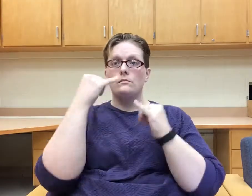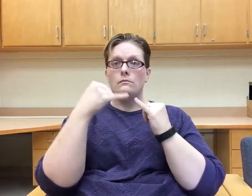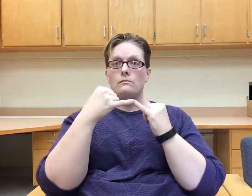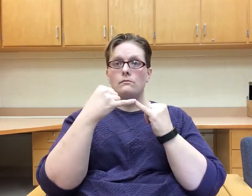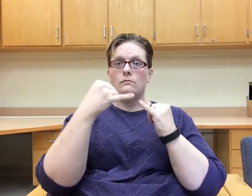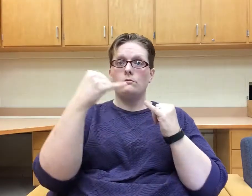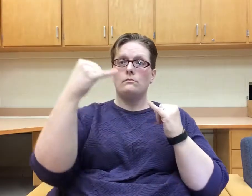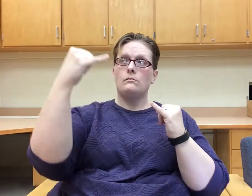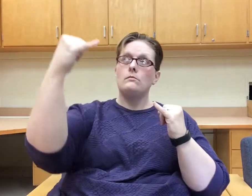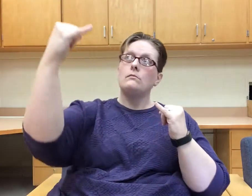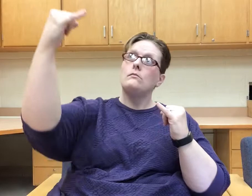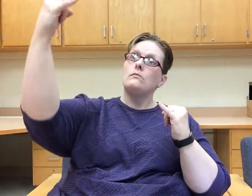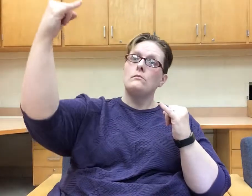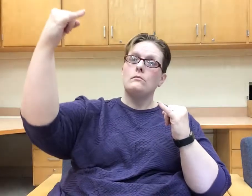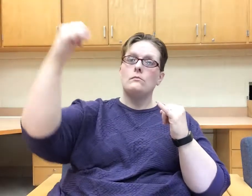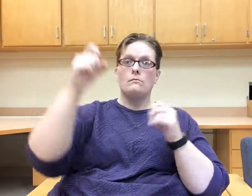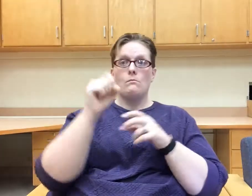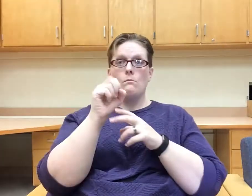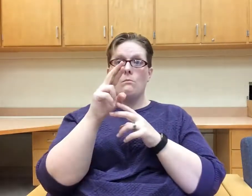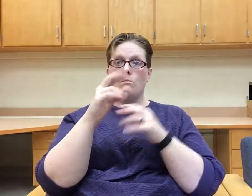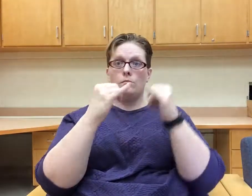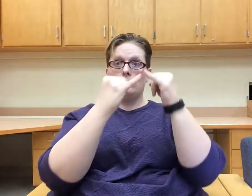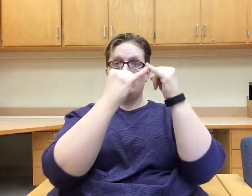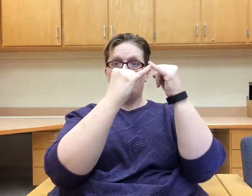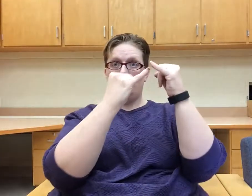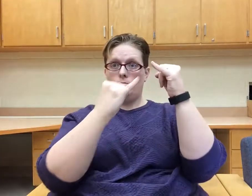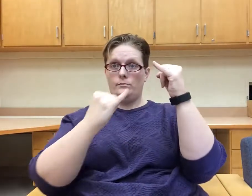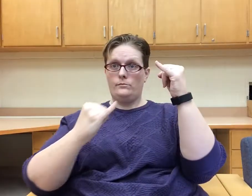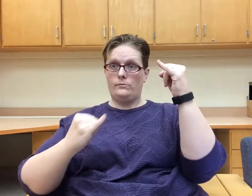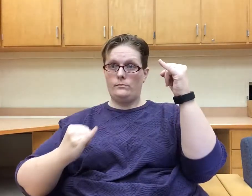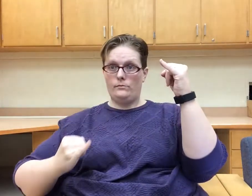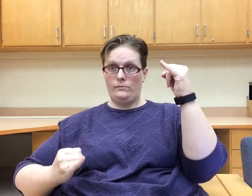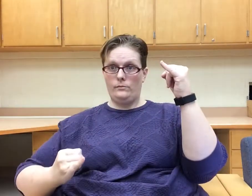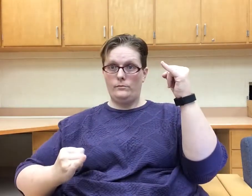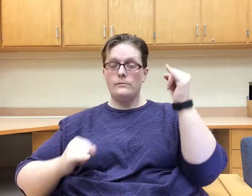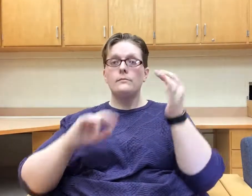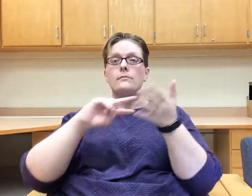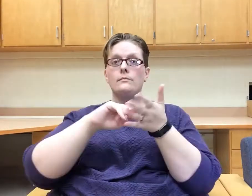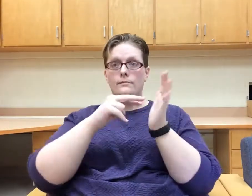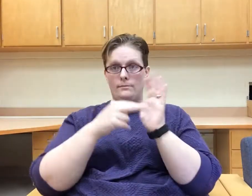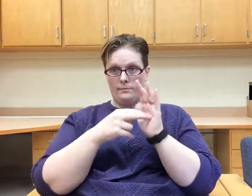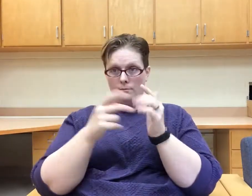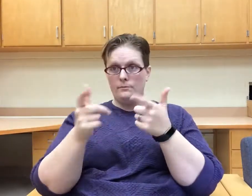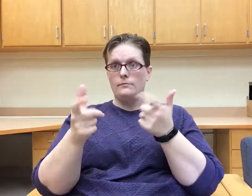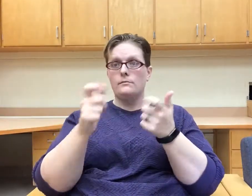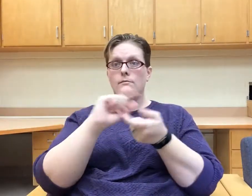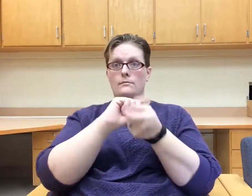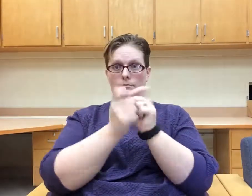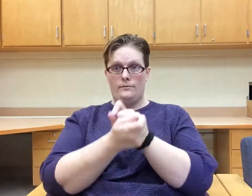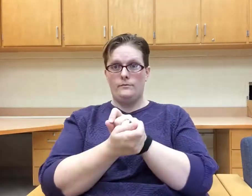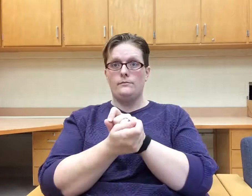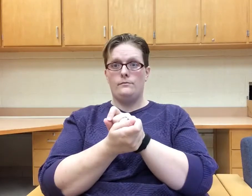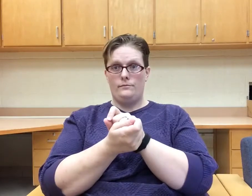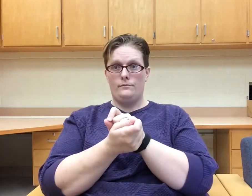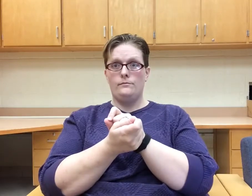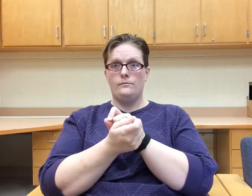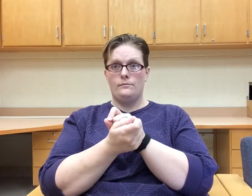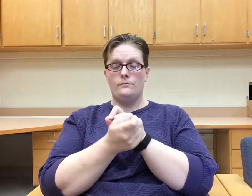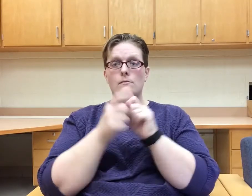or no change in speed. If a line goes up or down in a straight angle, that means it's a constant